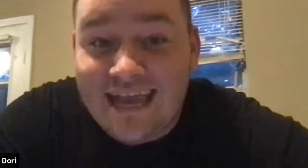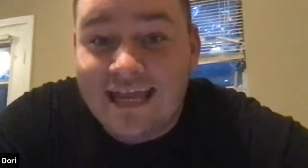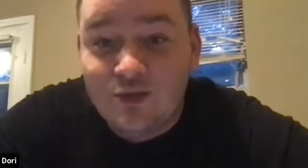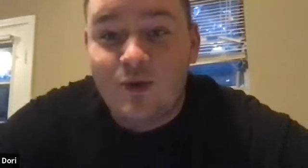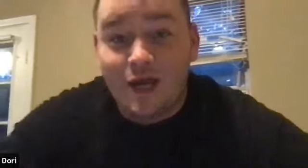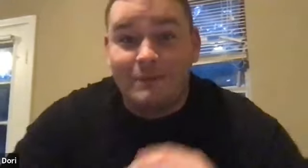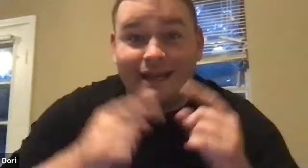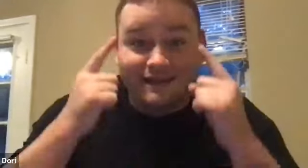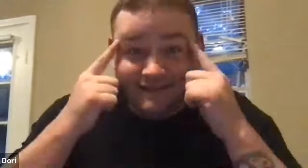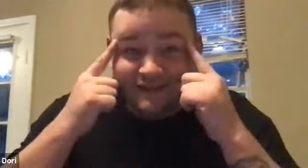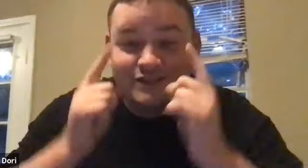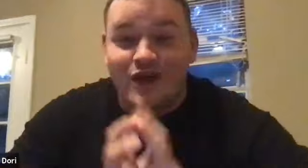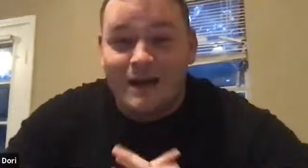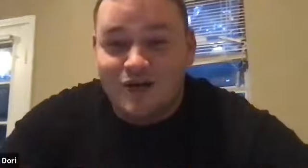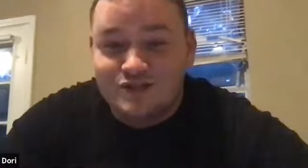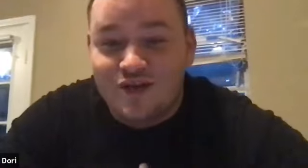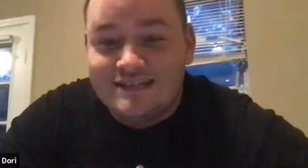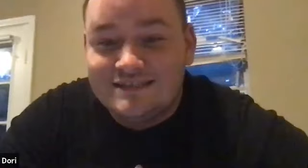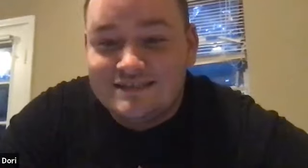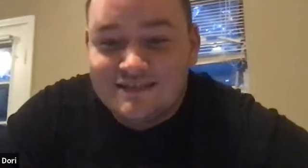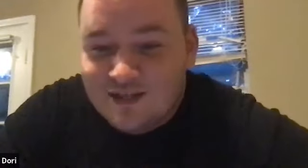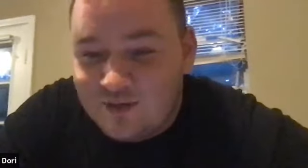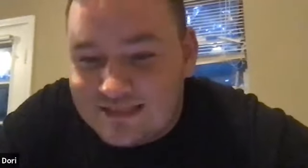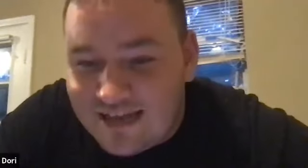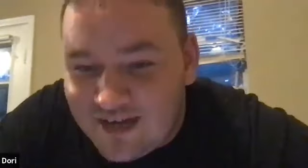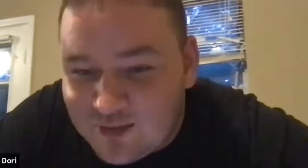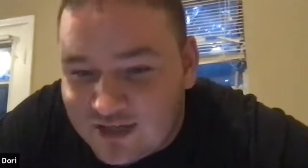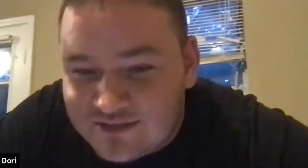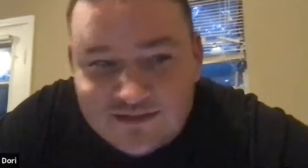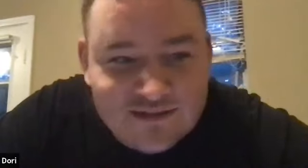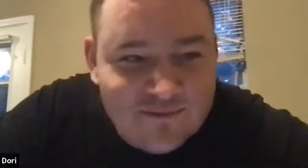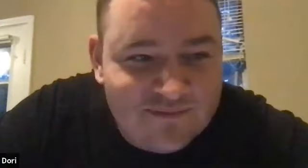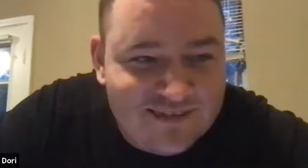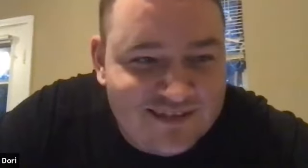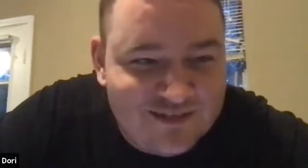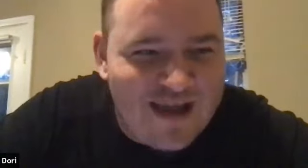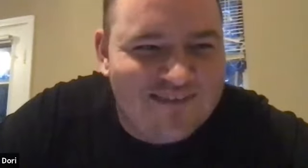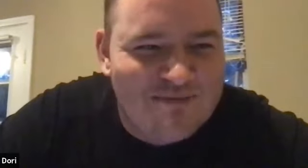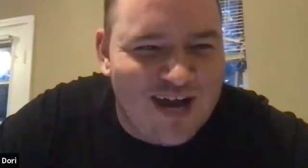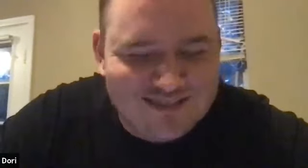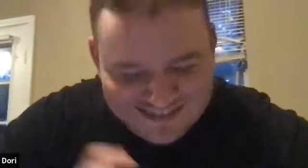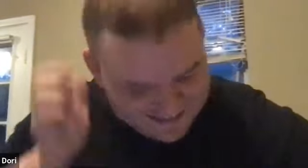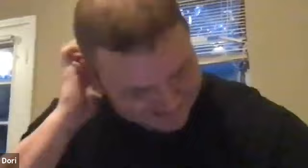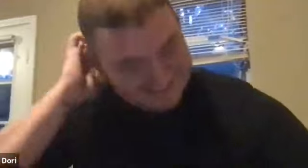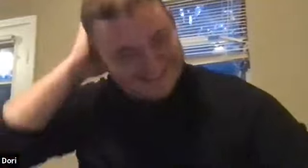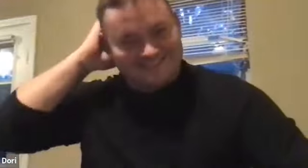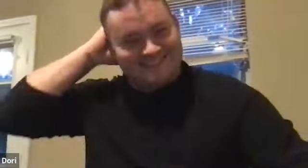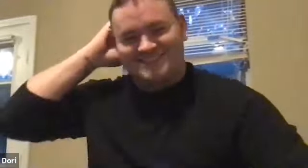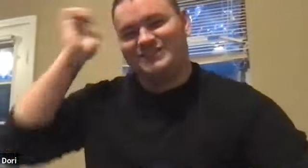Can you hear me? Your eyebrows are raised. Who doesn't have eyebrows? You have eyebrows.